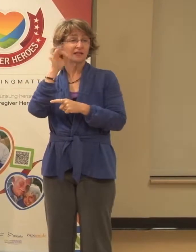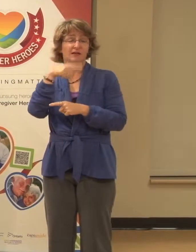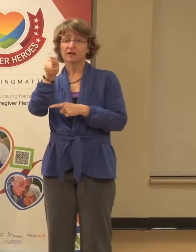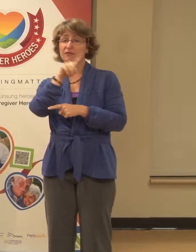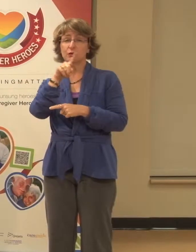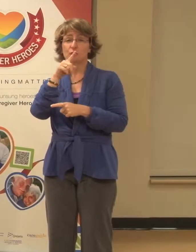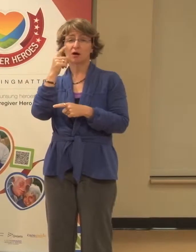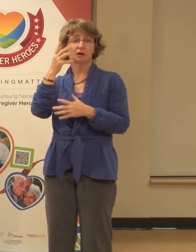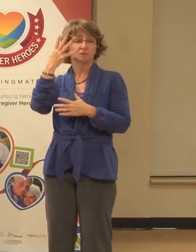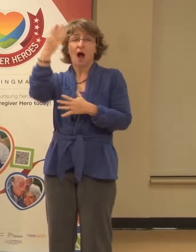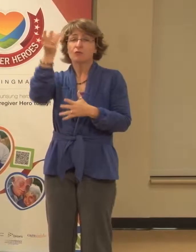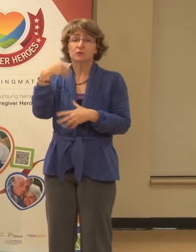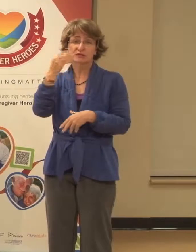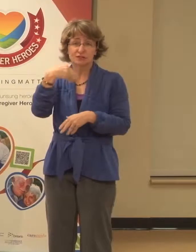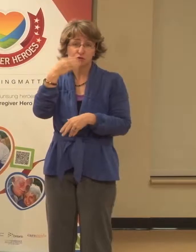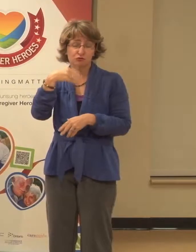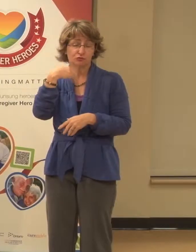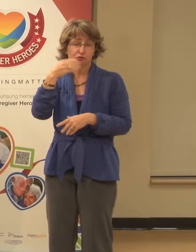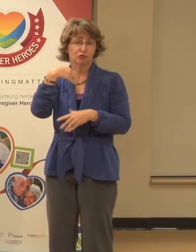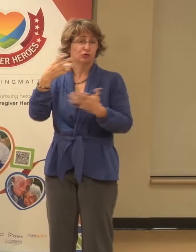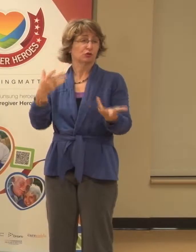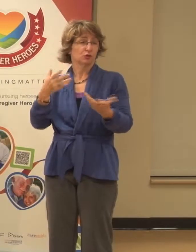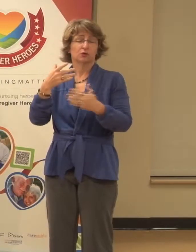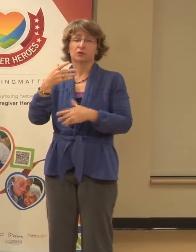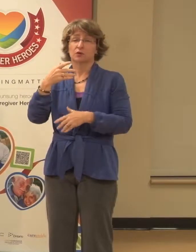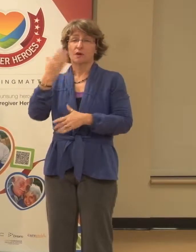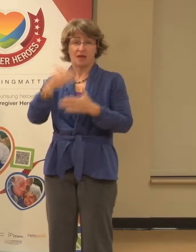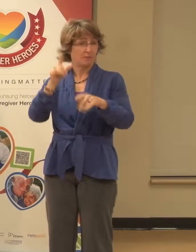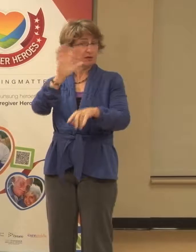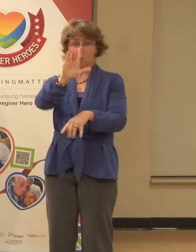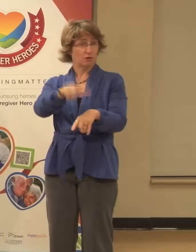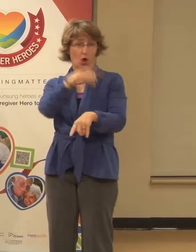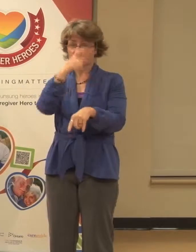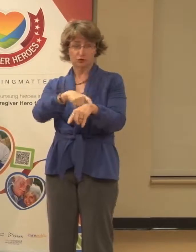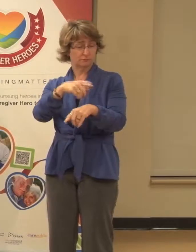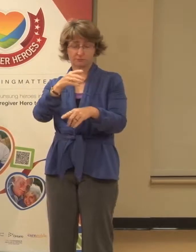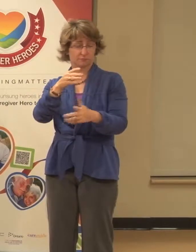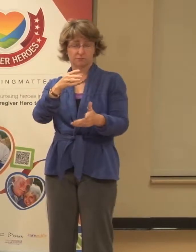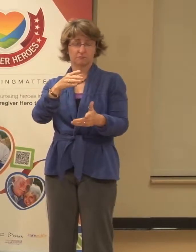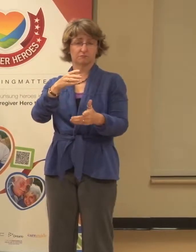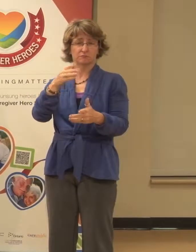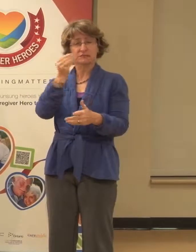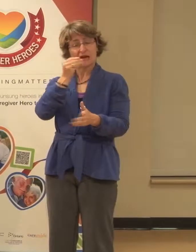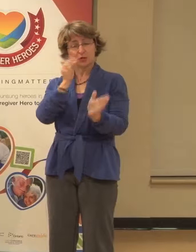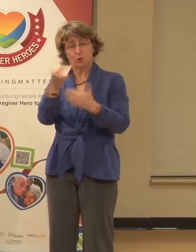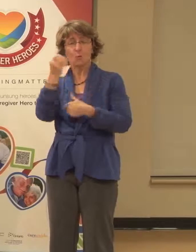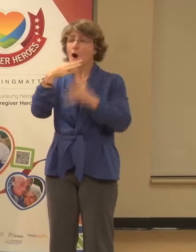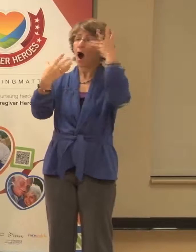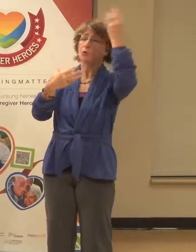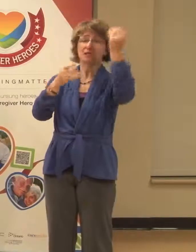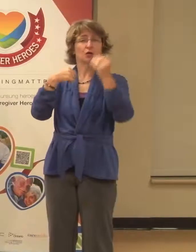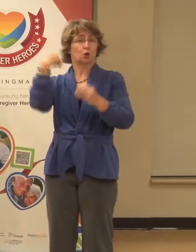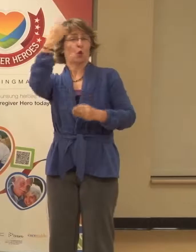for, you know, dinner, you could be going for dinner at the long-term facility or outside, or you just want to look a